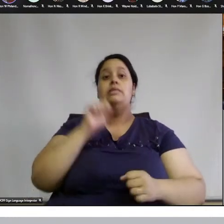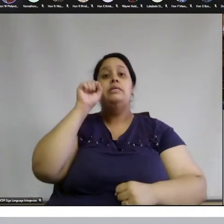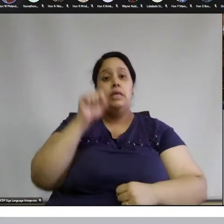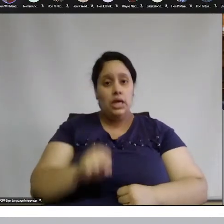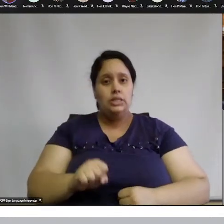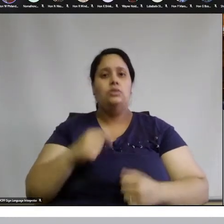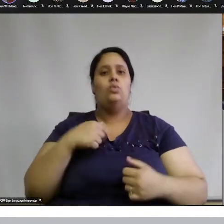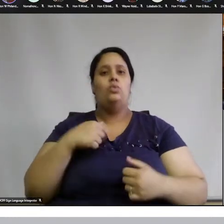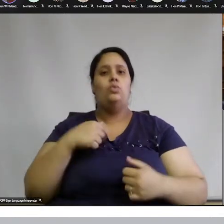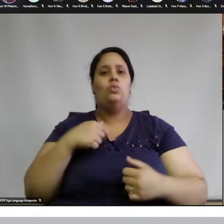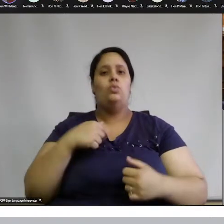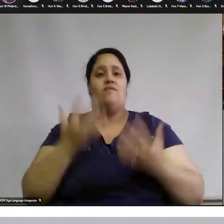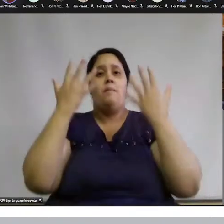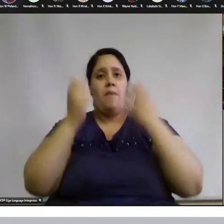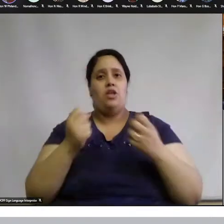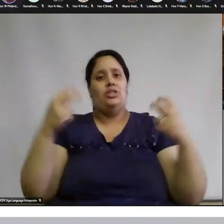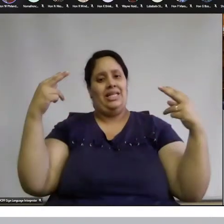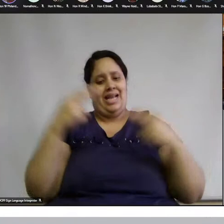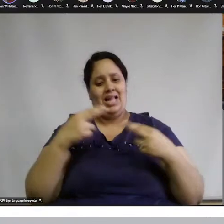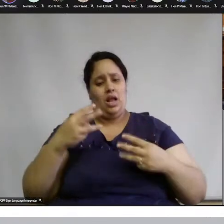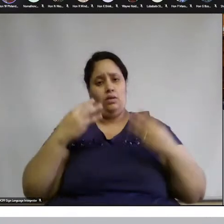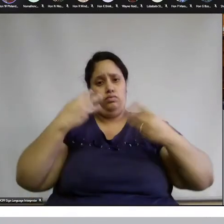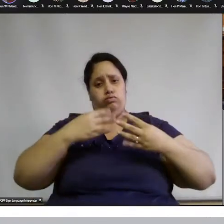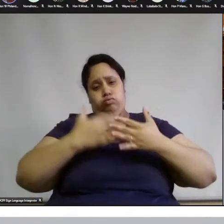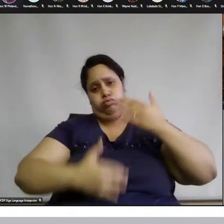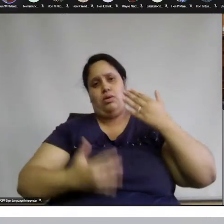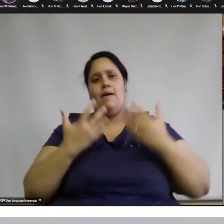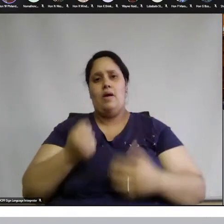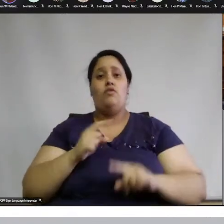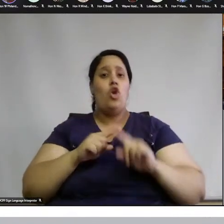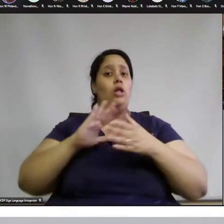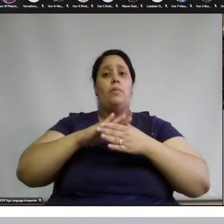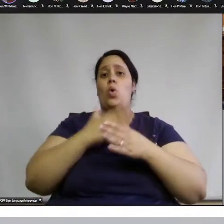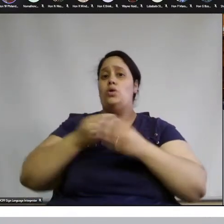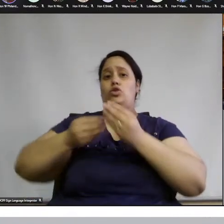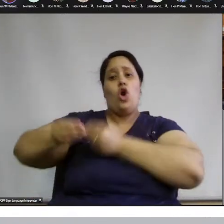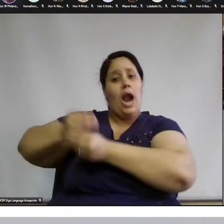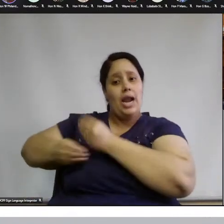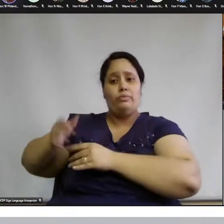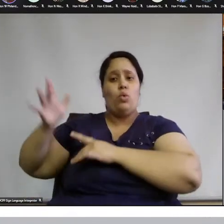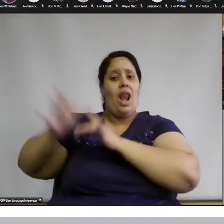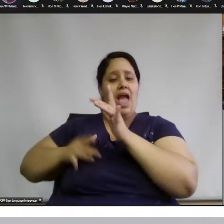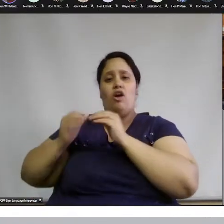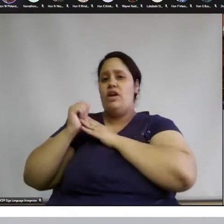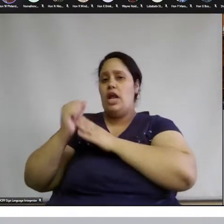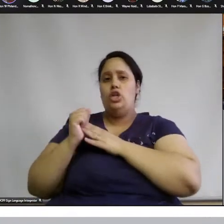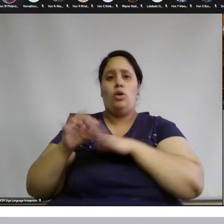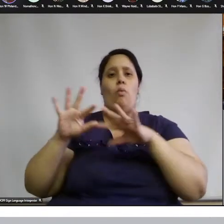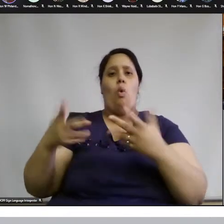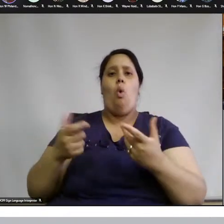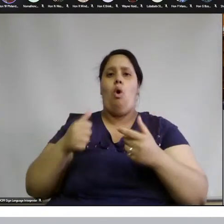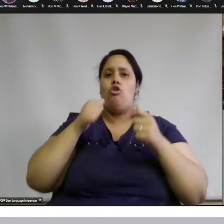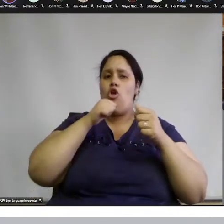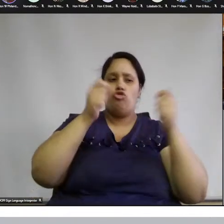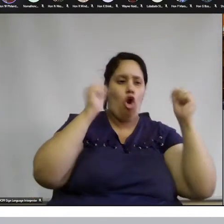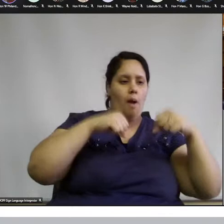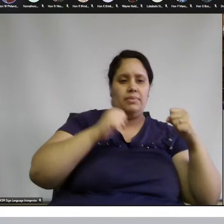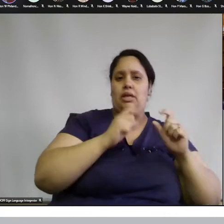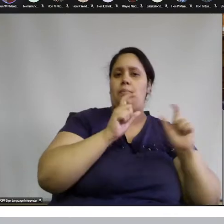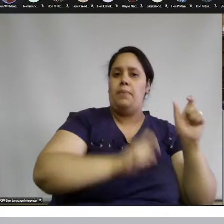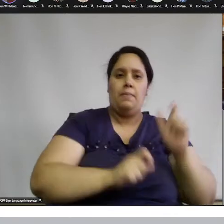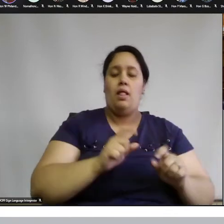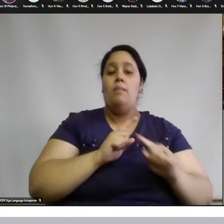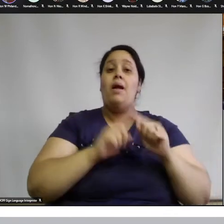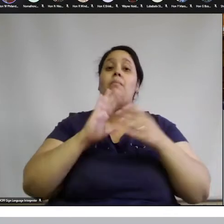we are facing a budget crunch in the Western Cape, not because of corruption or the lack of leadership or incompetence, but because